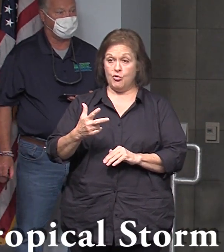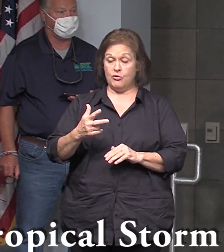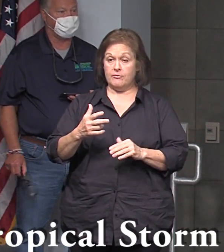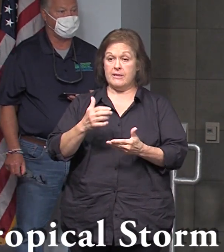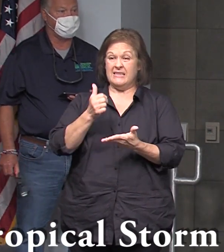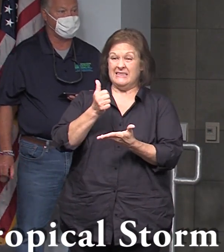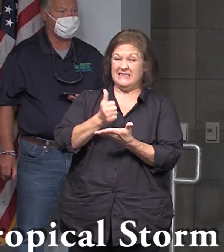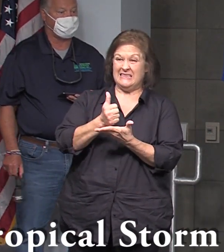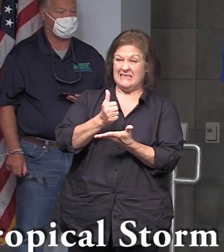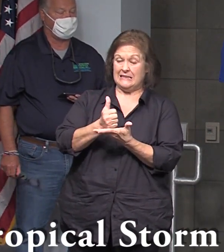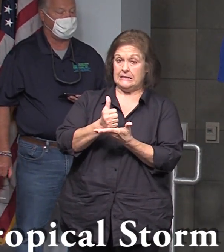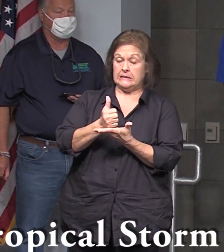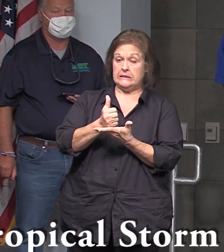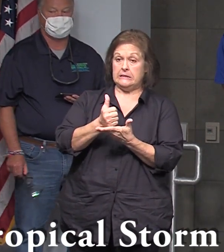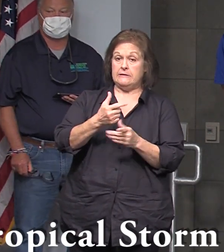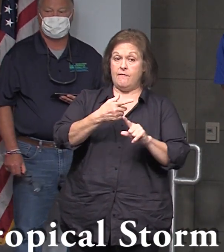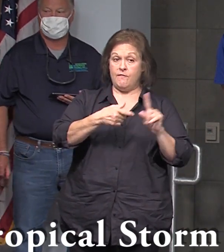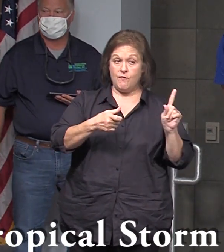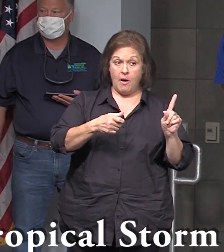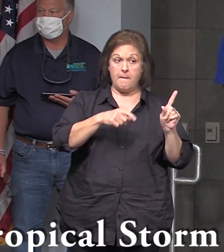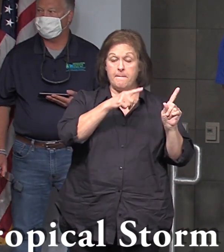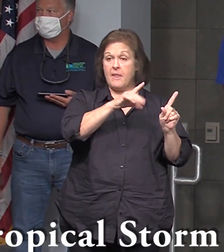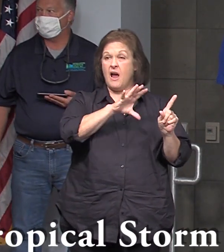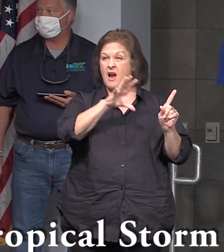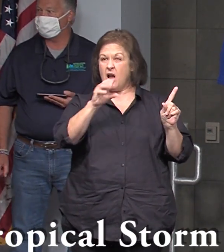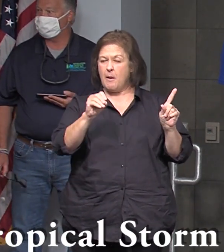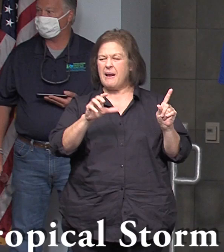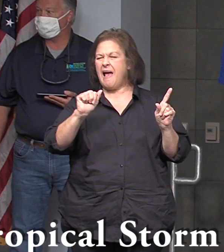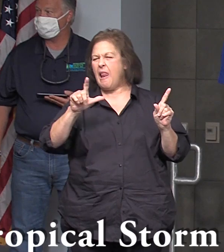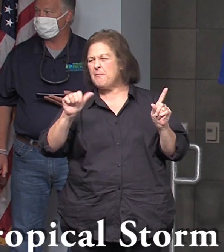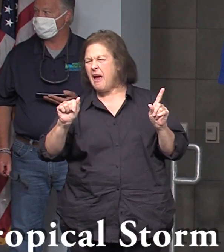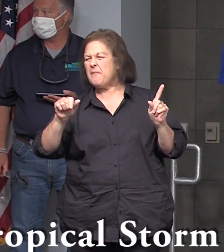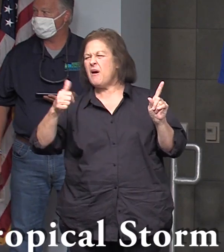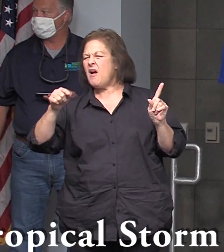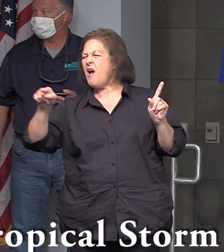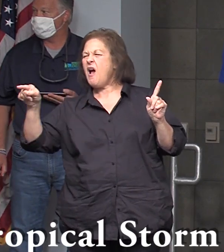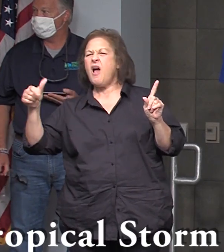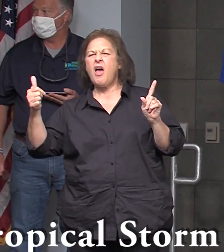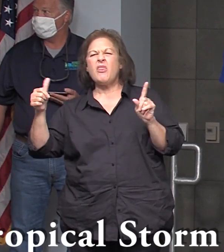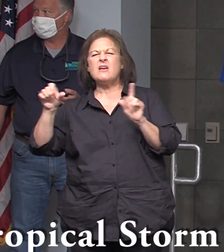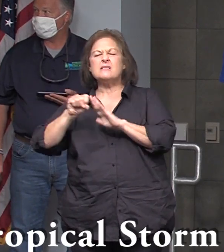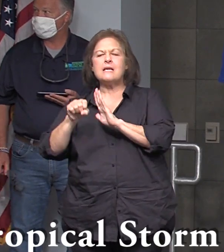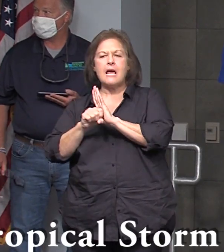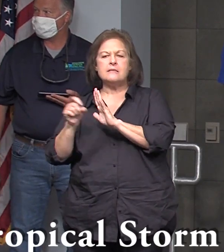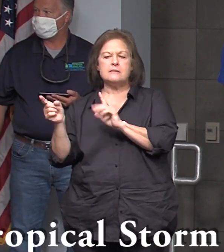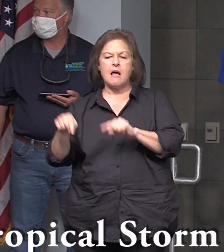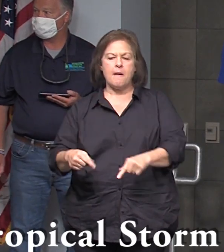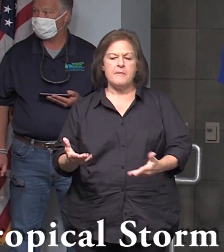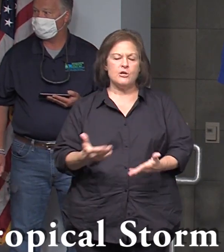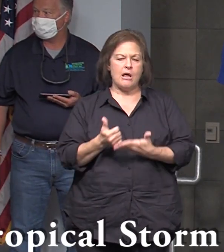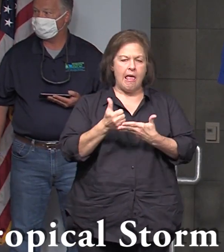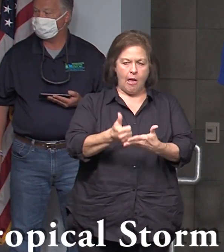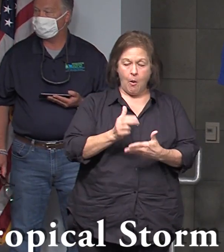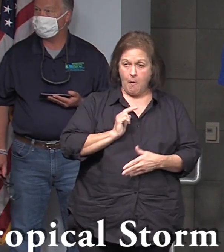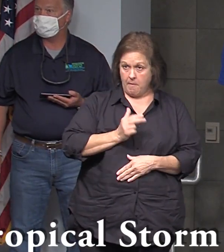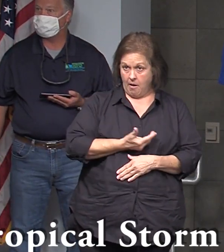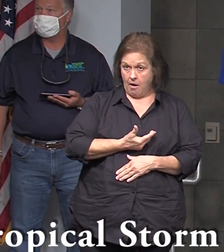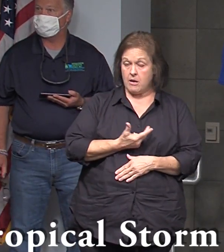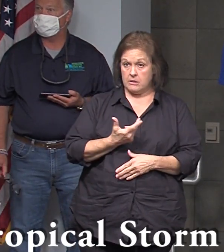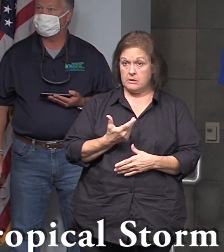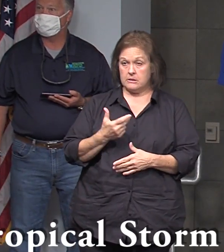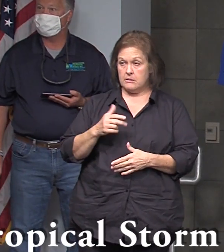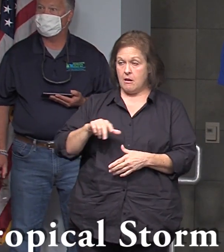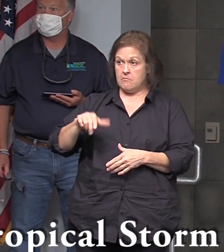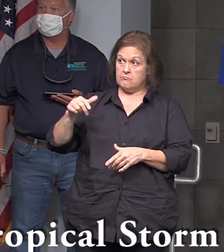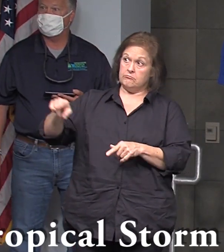resources from our other utilities, Florida Power and Light, Alabama Power, so on and so forth. We had actually 25, north of